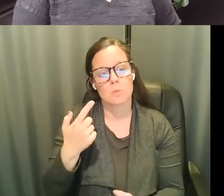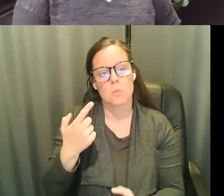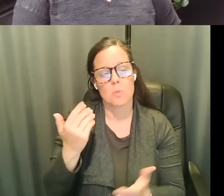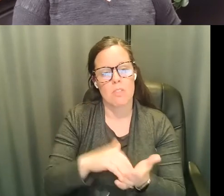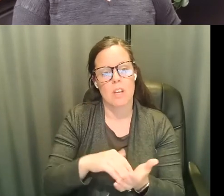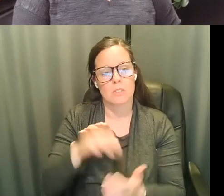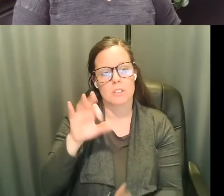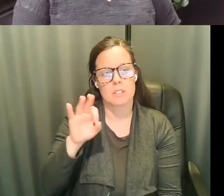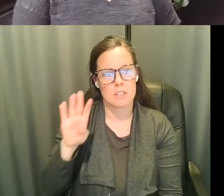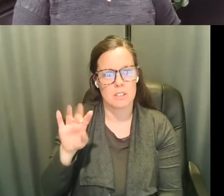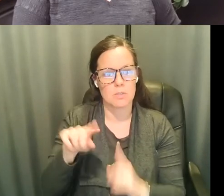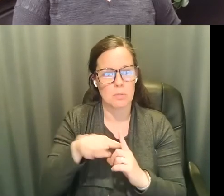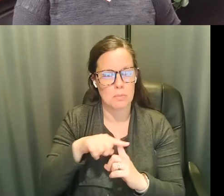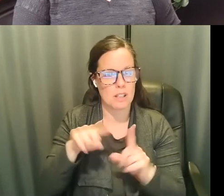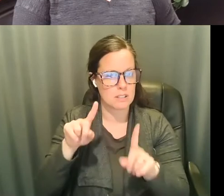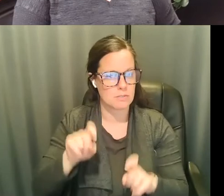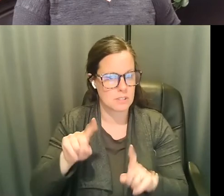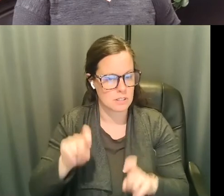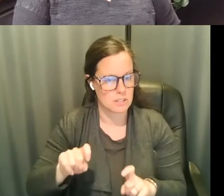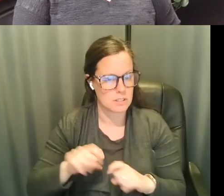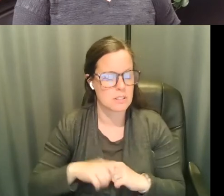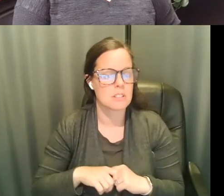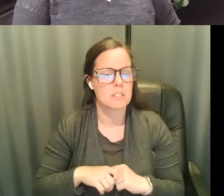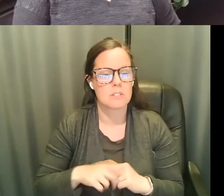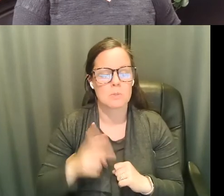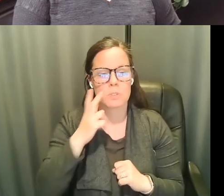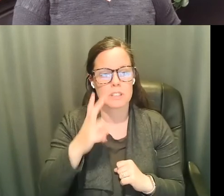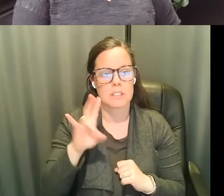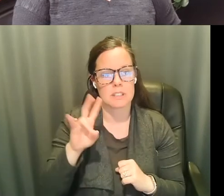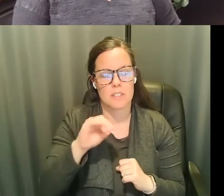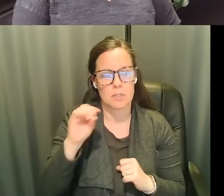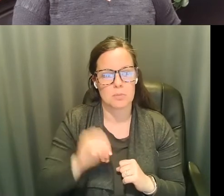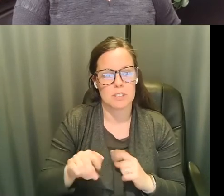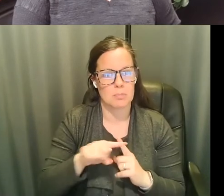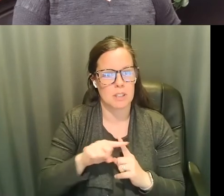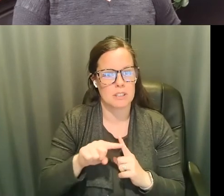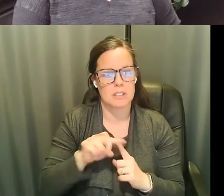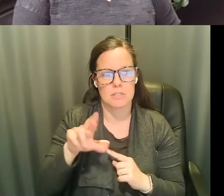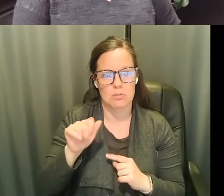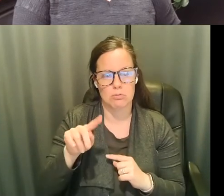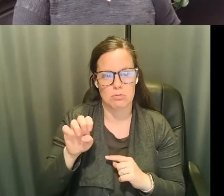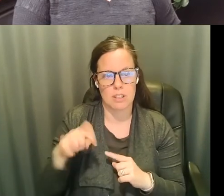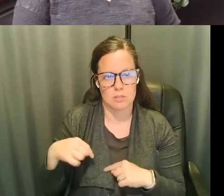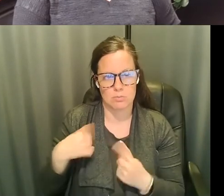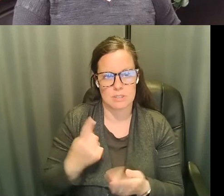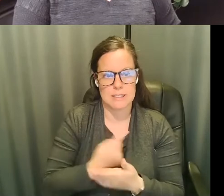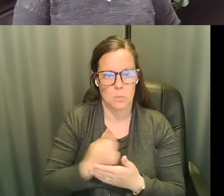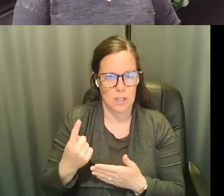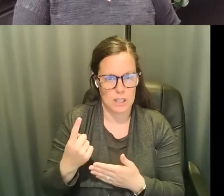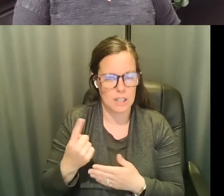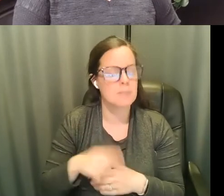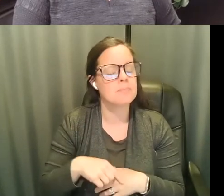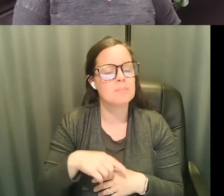21,094 positive tests, and we're seeing a 7% positivity rate over the last week. This